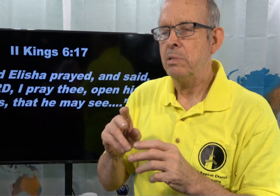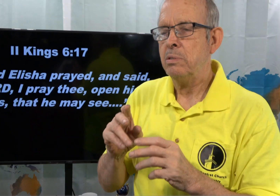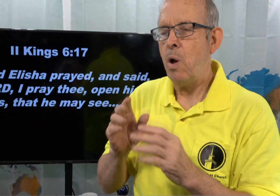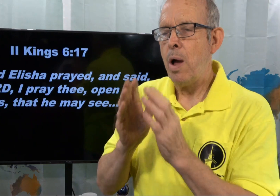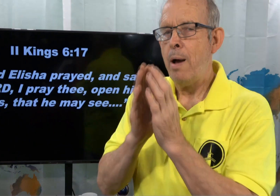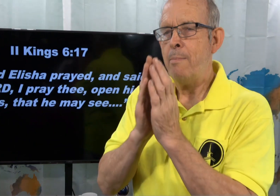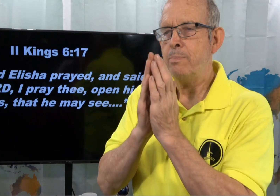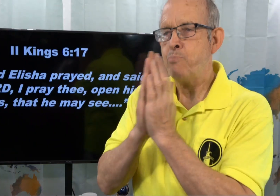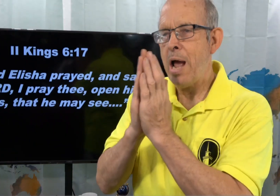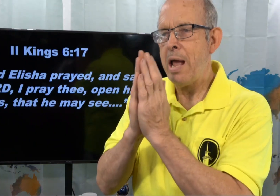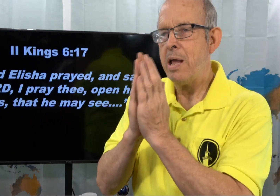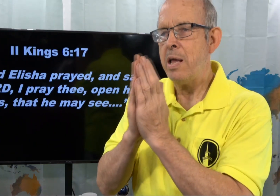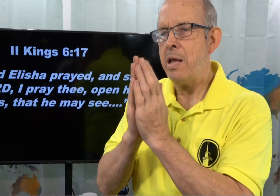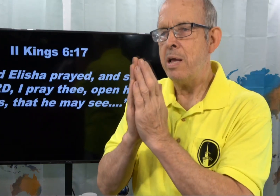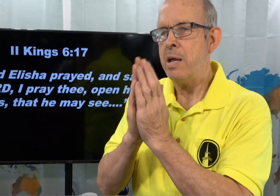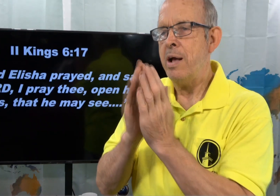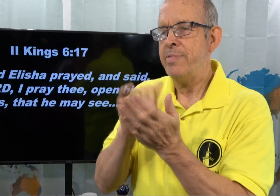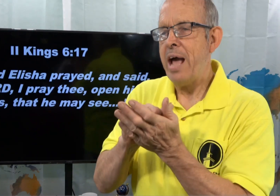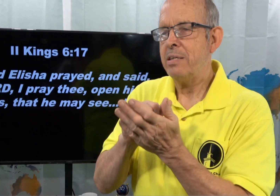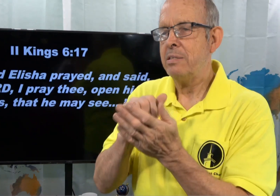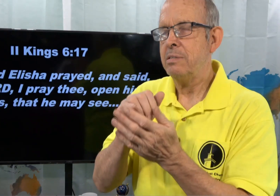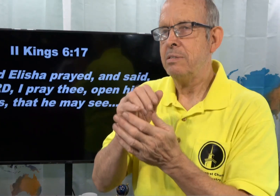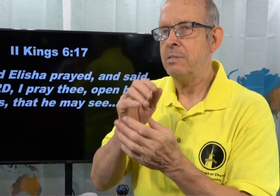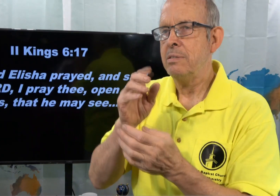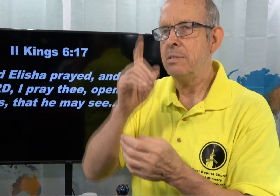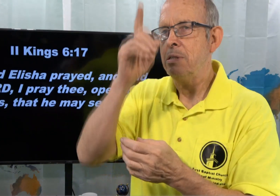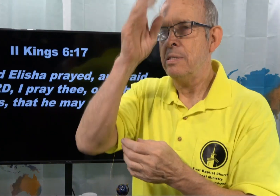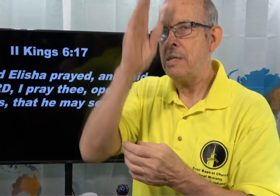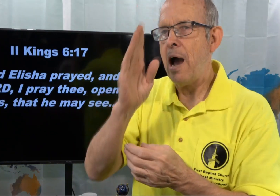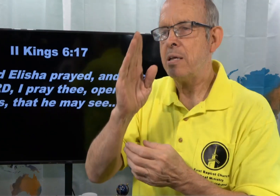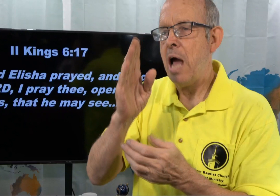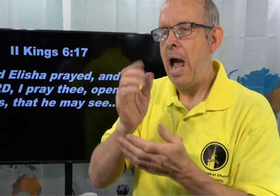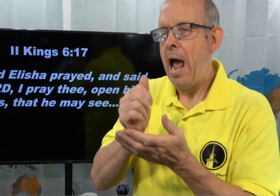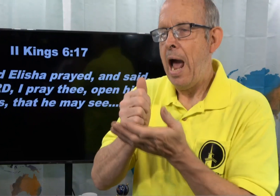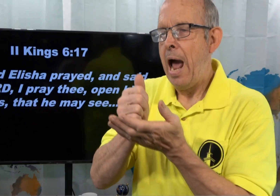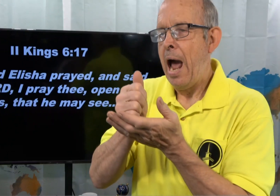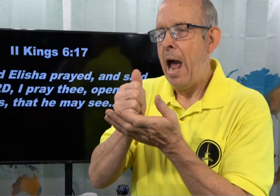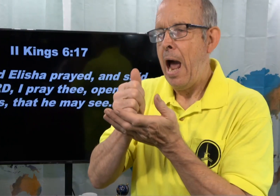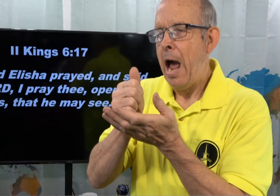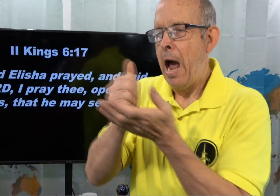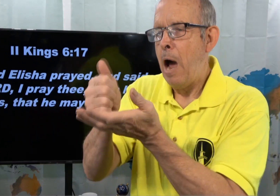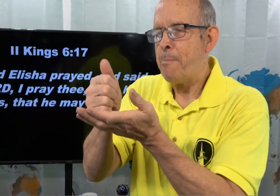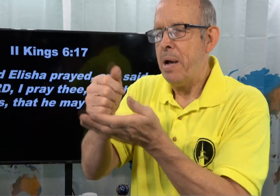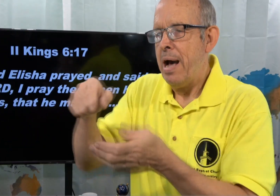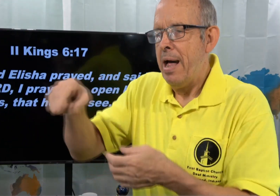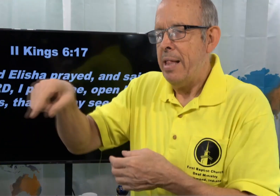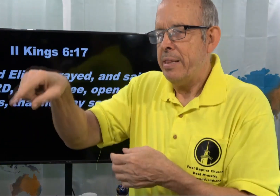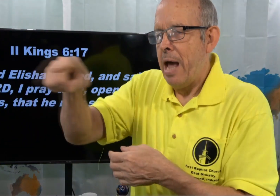So pray that God help them